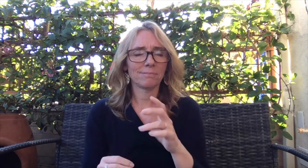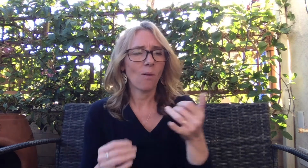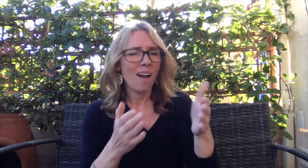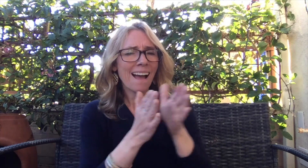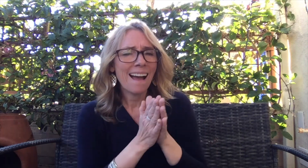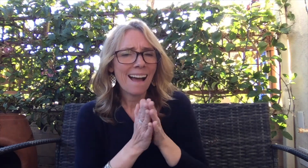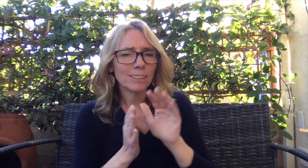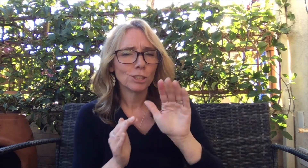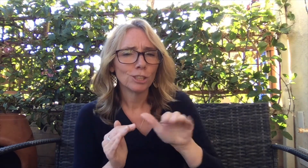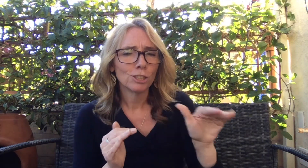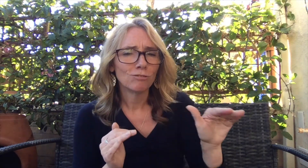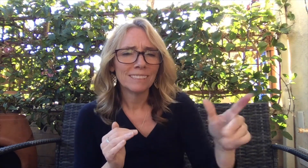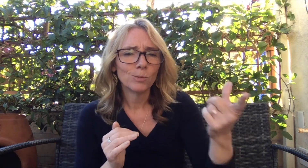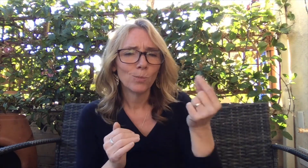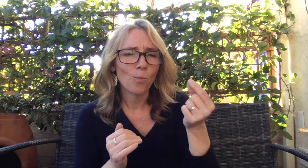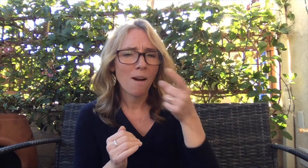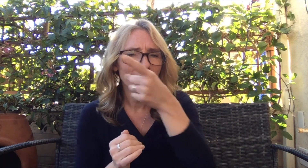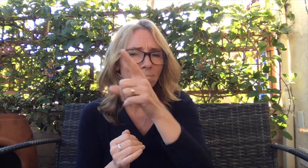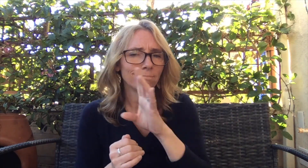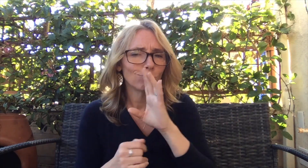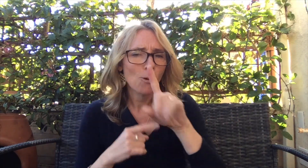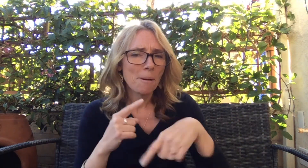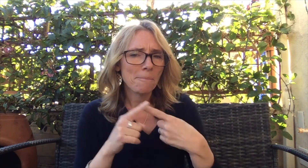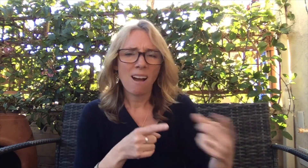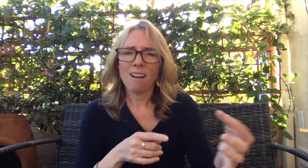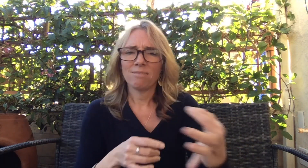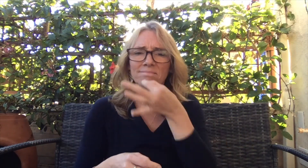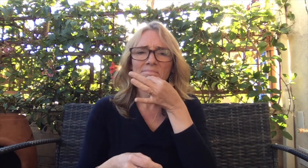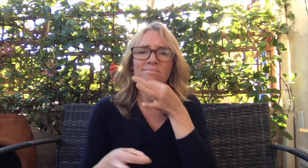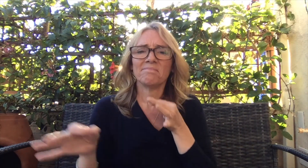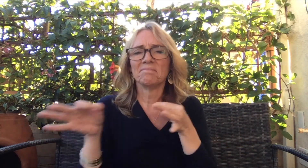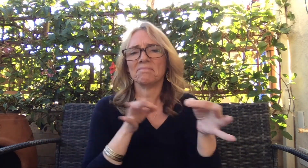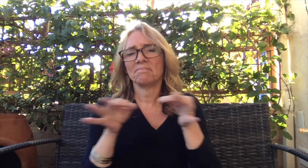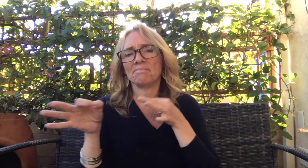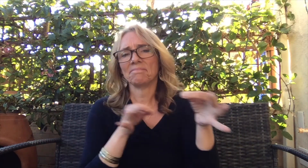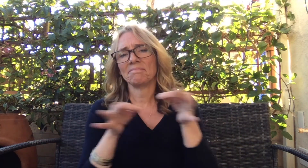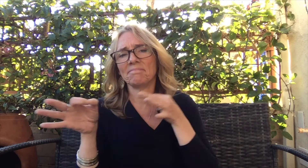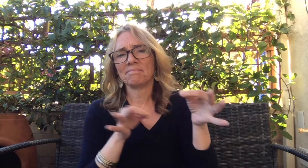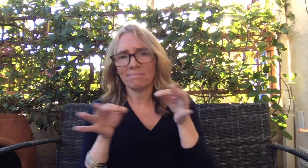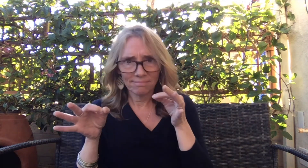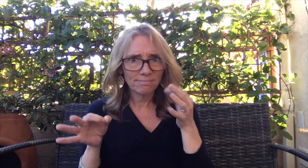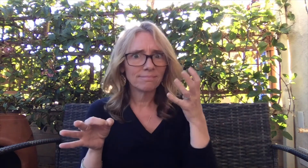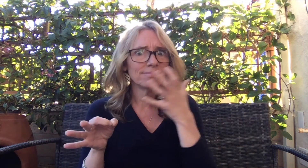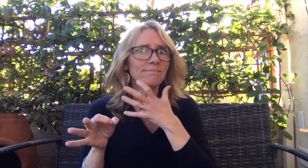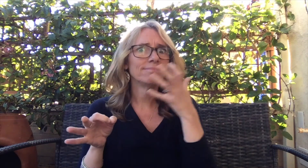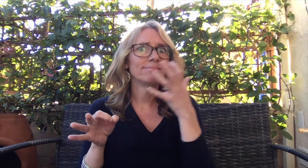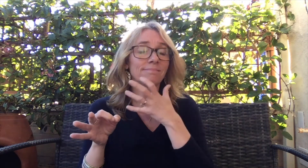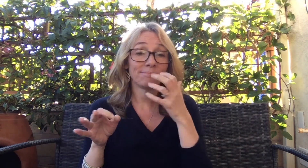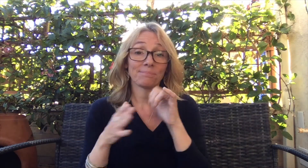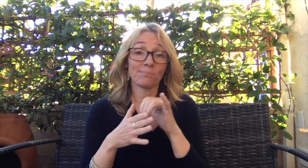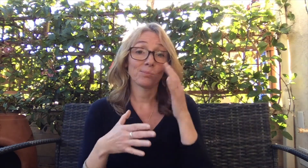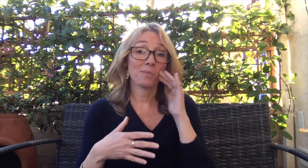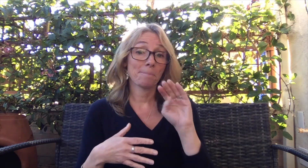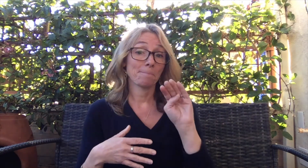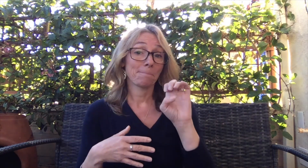an episode. And if you asked a child, hey, what did they talk about here? They could tell you